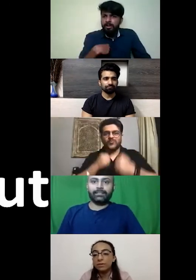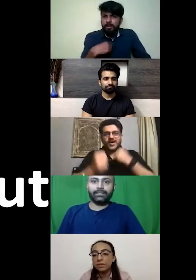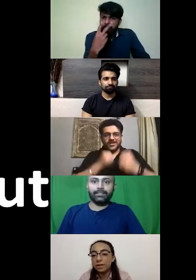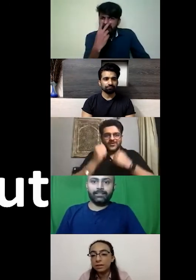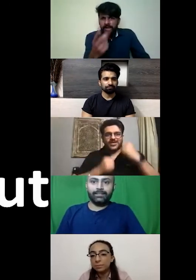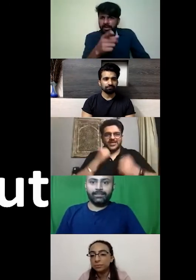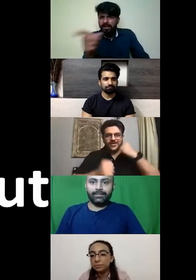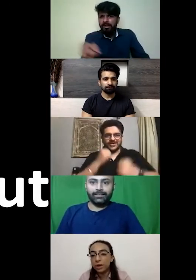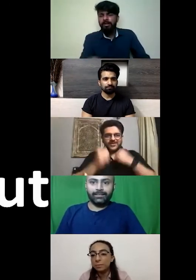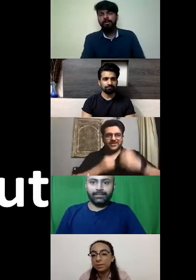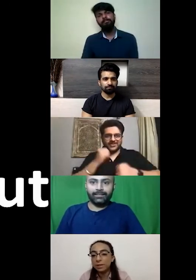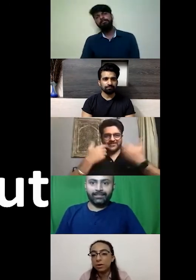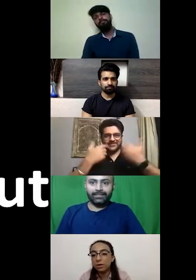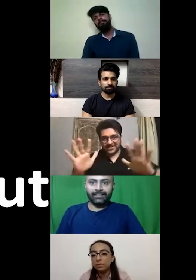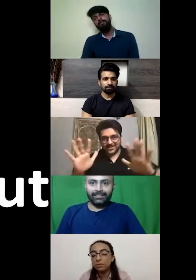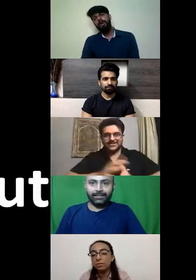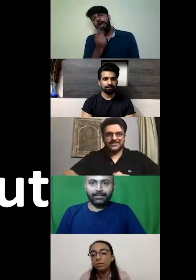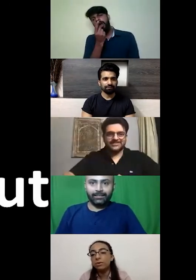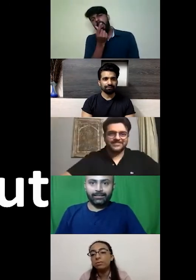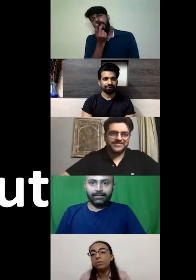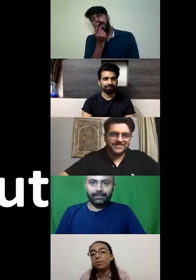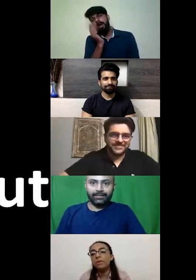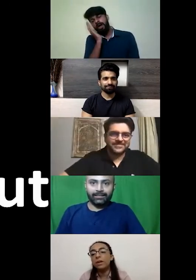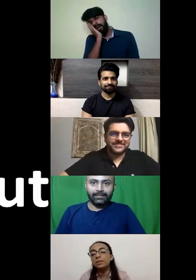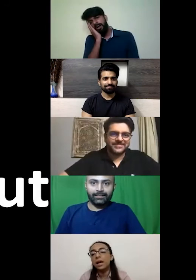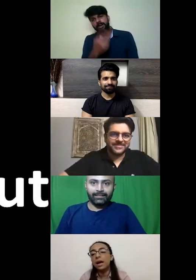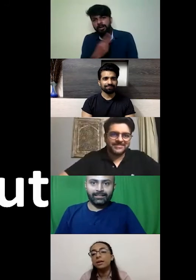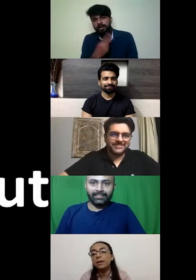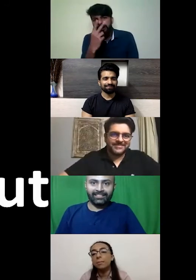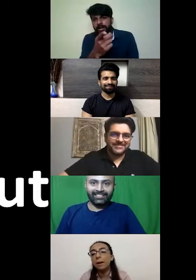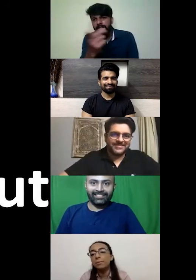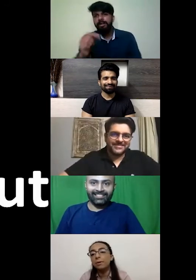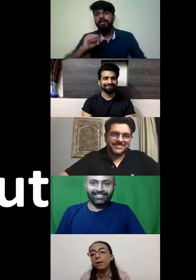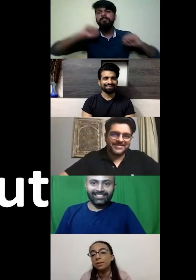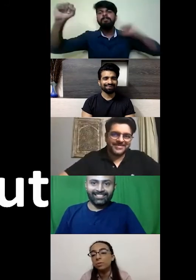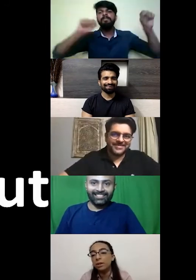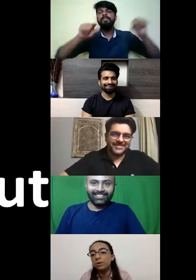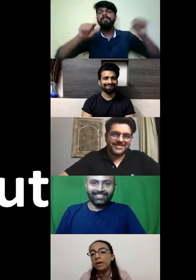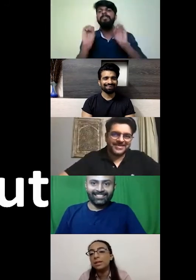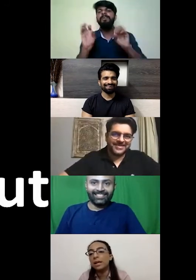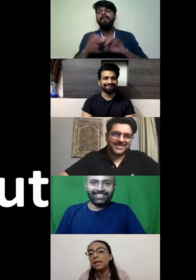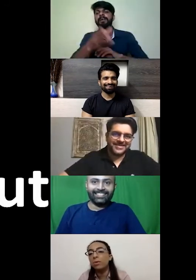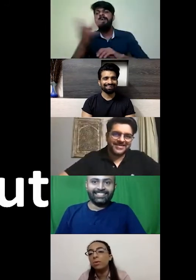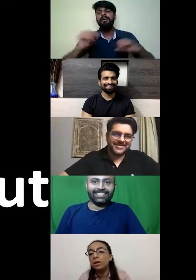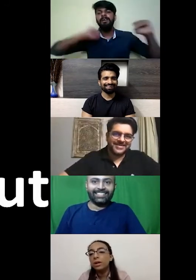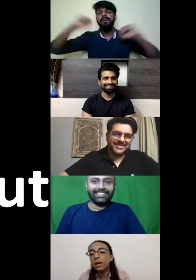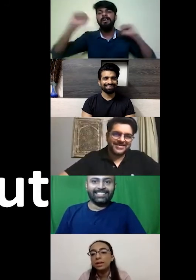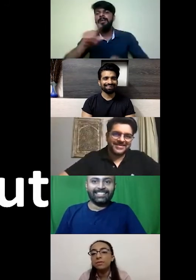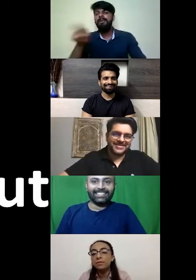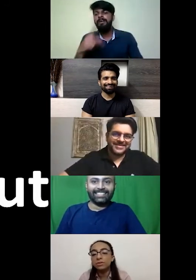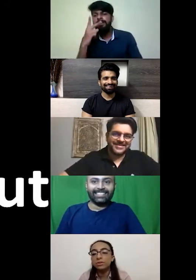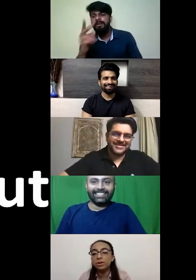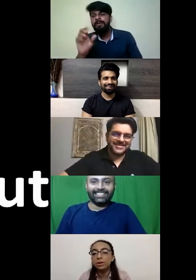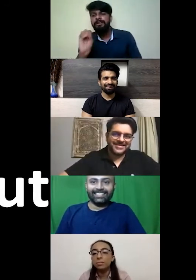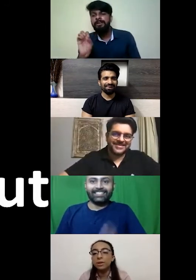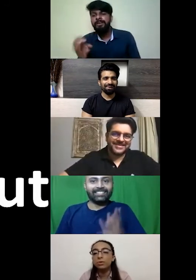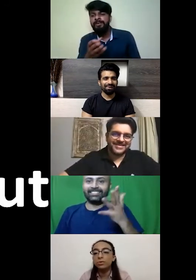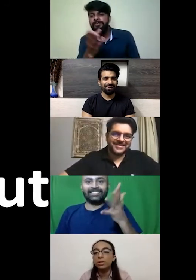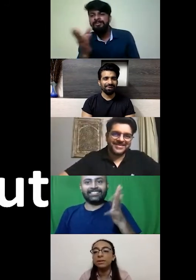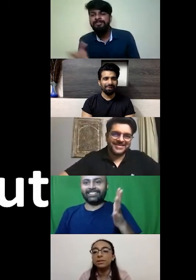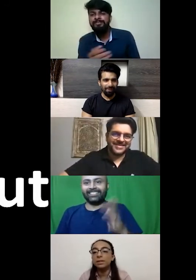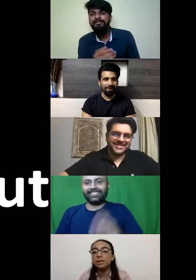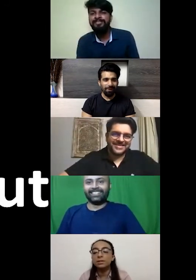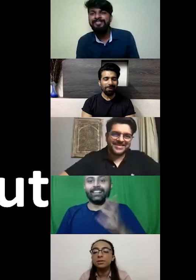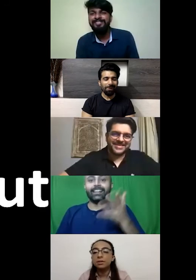Okay, wait 1 second. So I'm seeing all of you, you're, very sad. I'm assuming you guys are getting bored. I think we should make you do